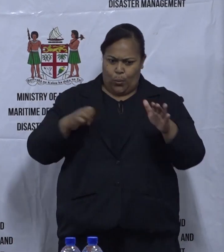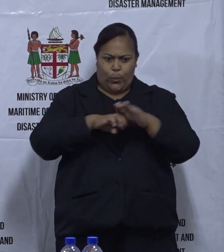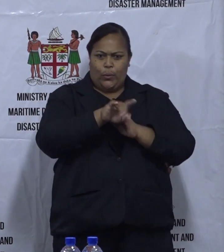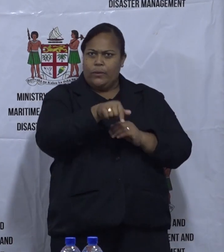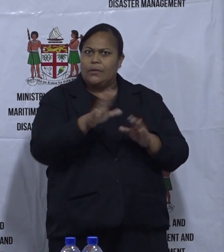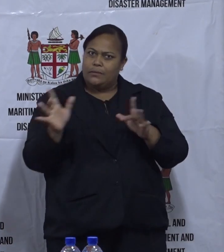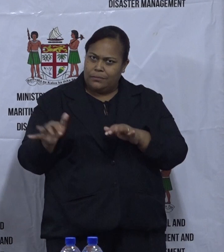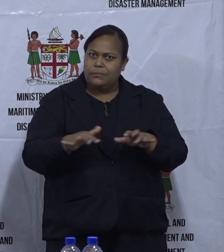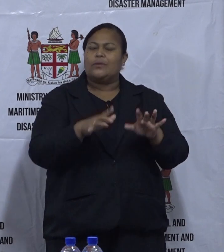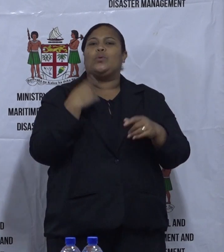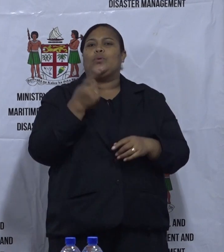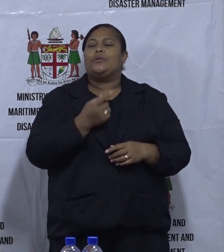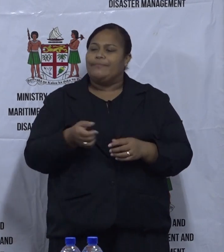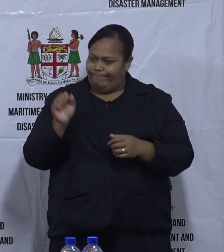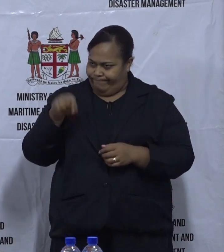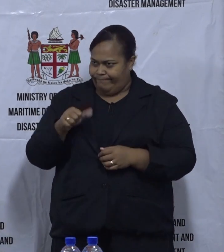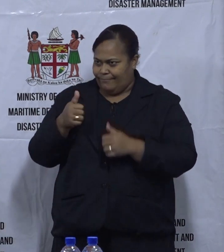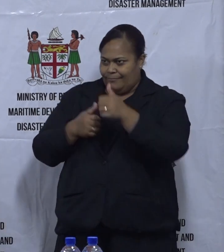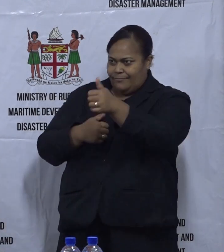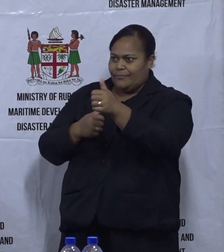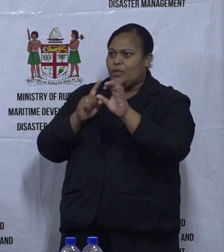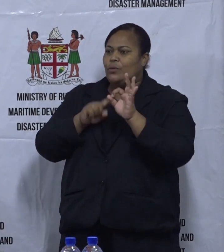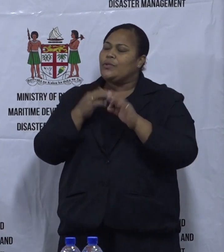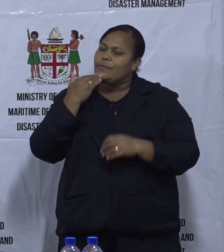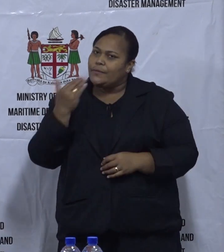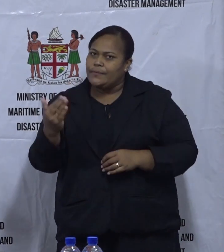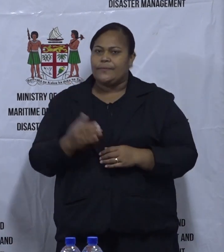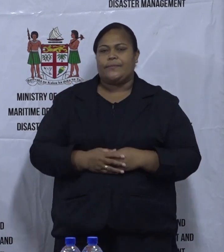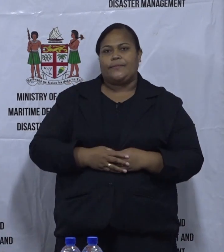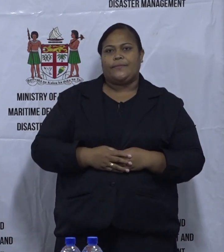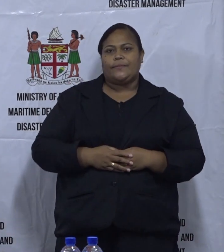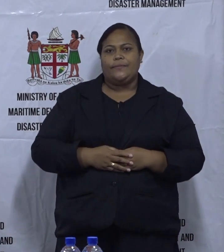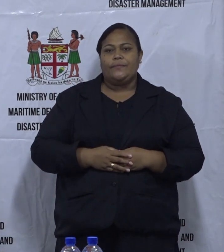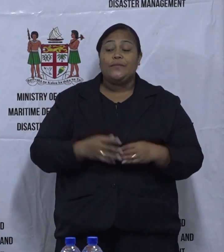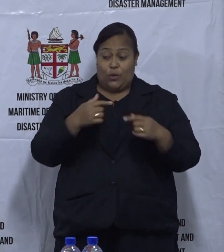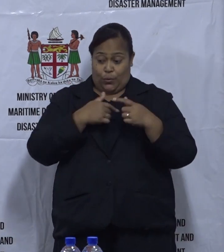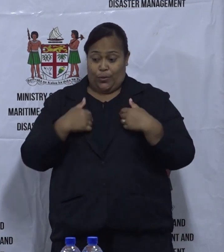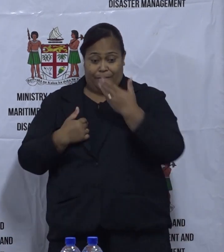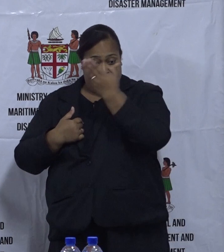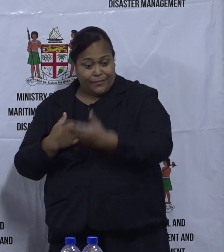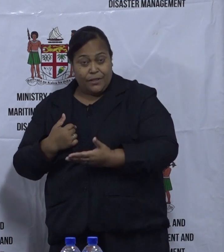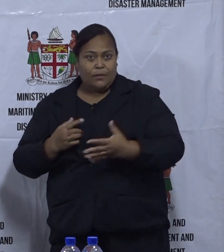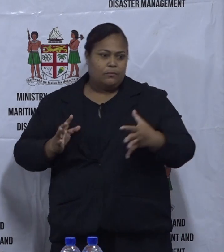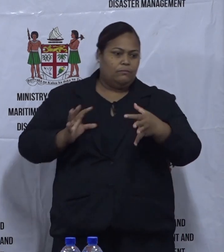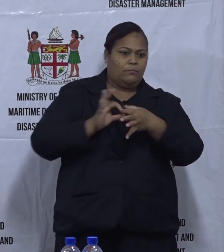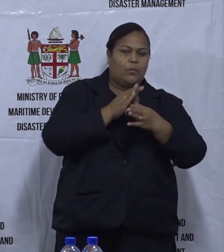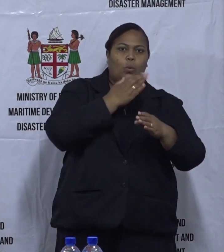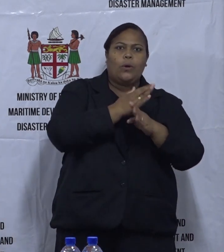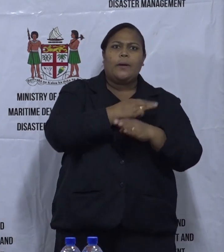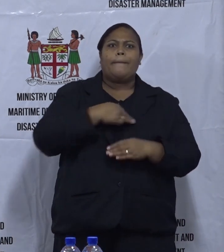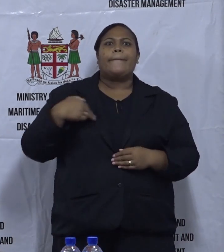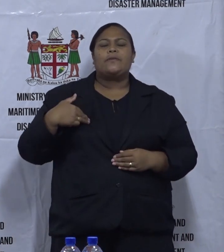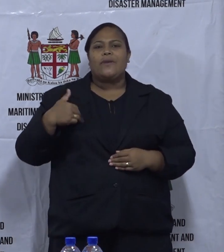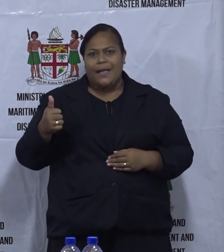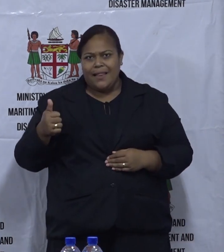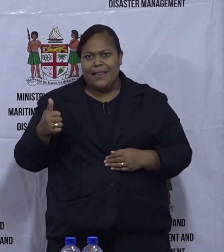question. That's very, very relevant. We have liaised very closely with the Ministry of Health, but we understand the fact that the Ministry of